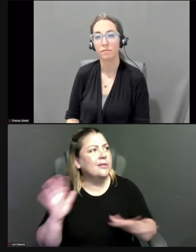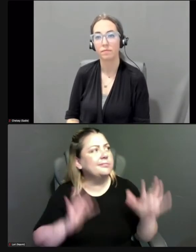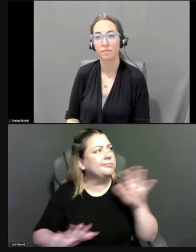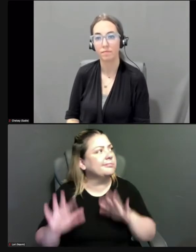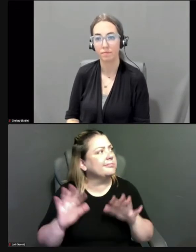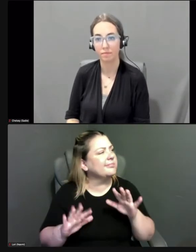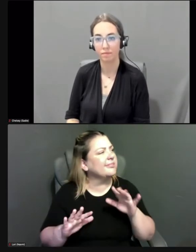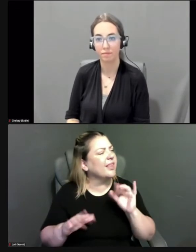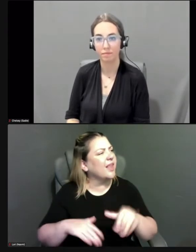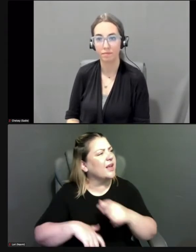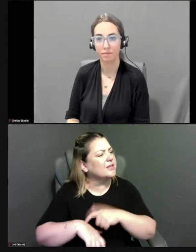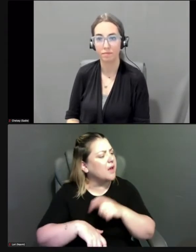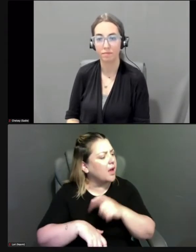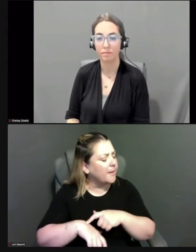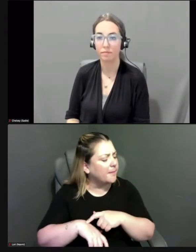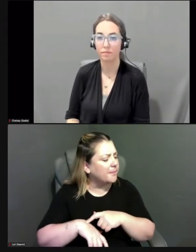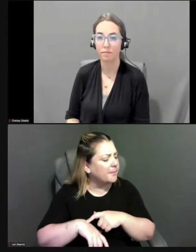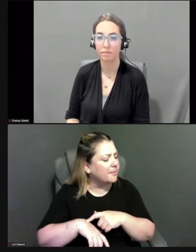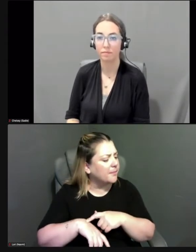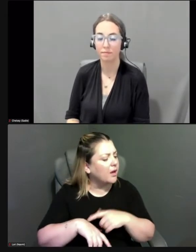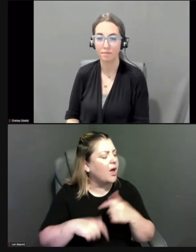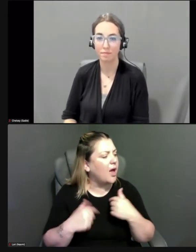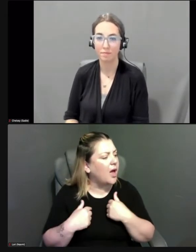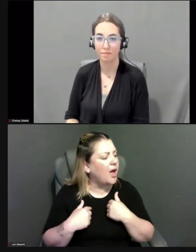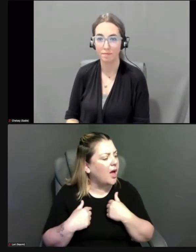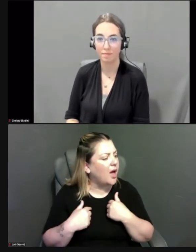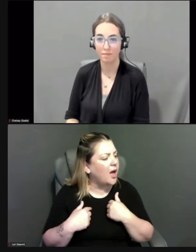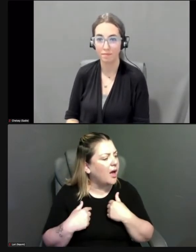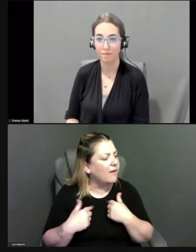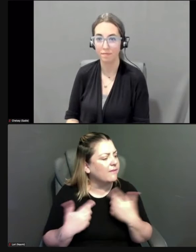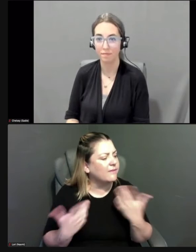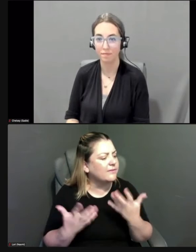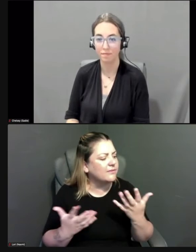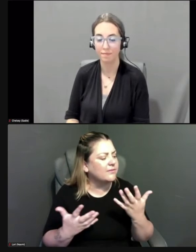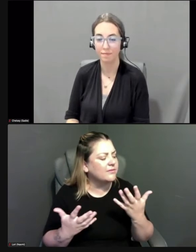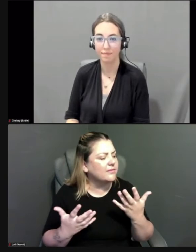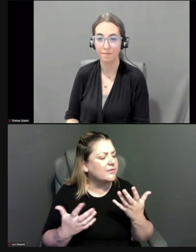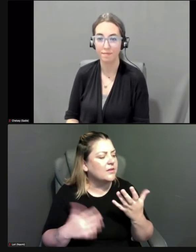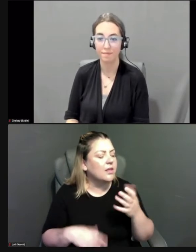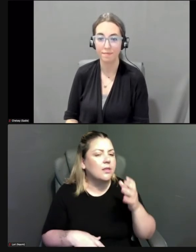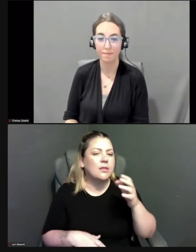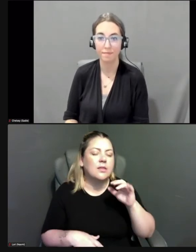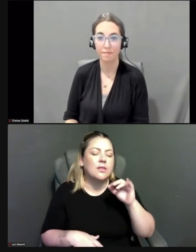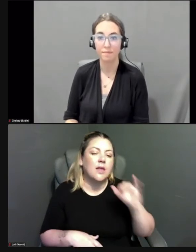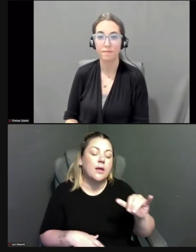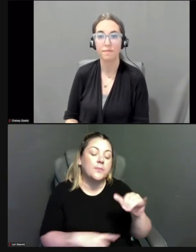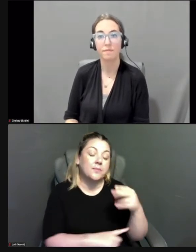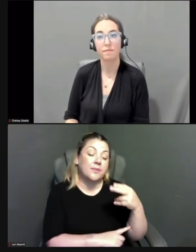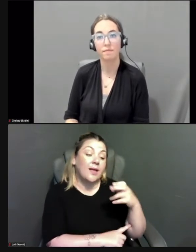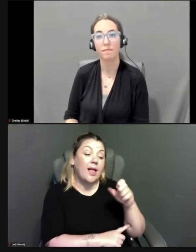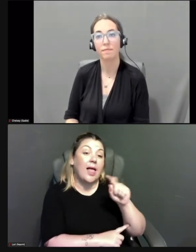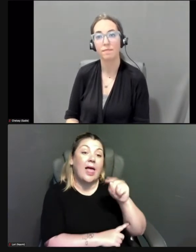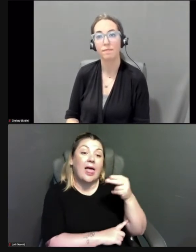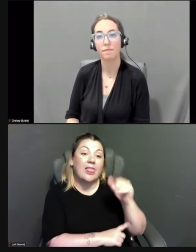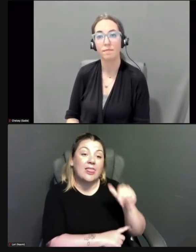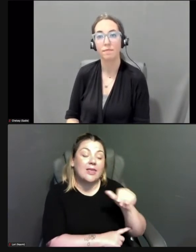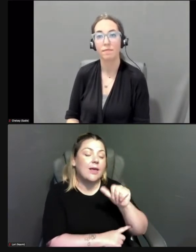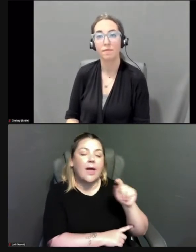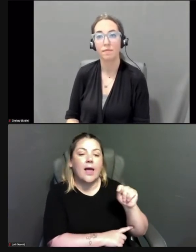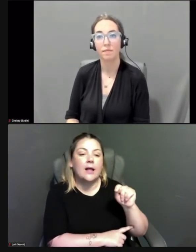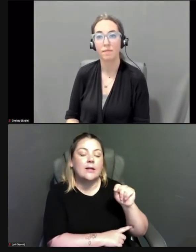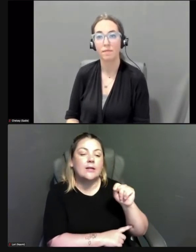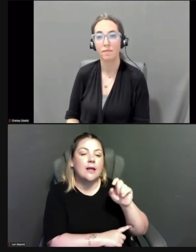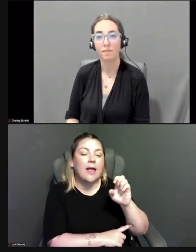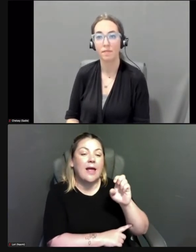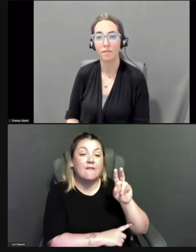like I at least got some concept of health at every size, although I unfortunately have